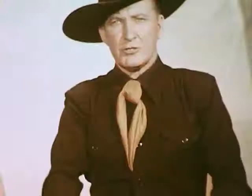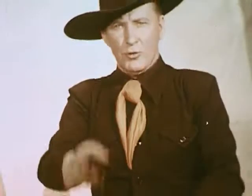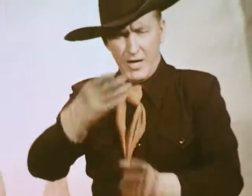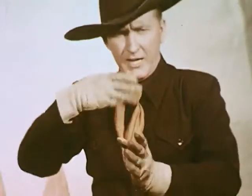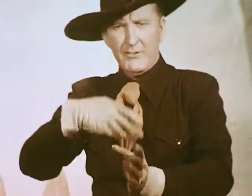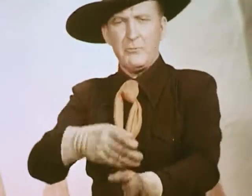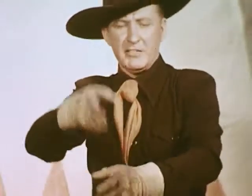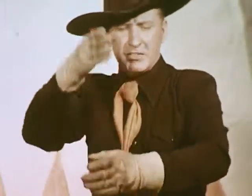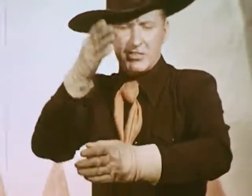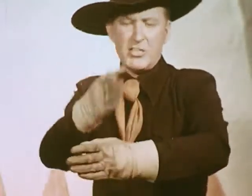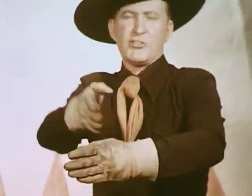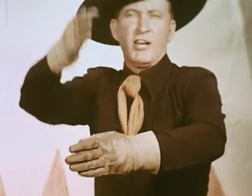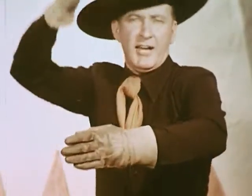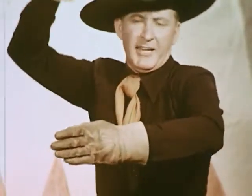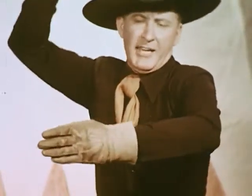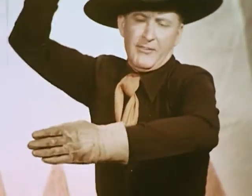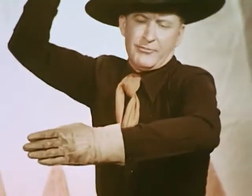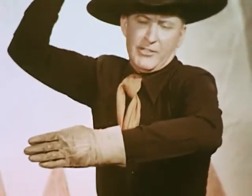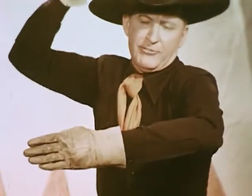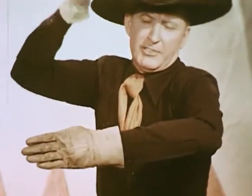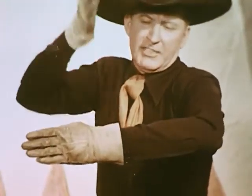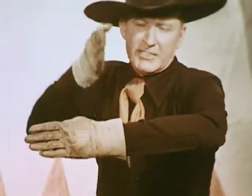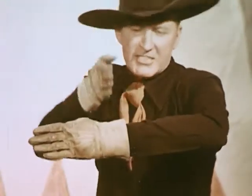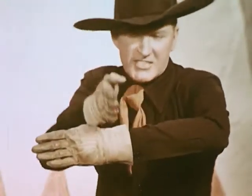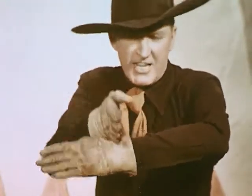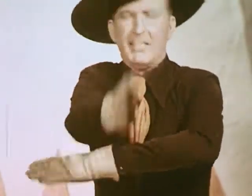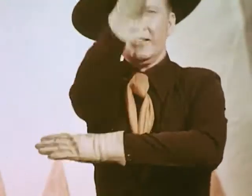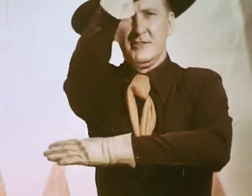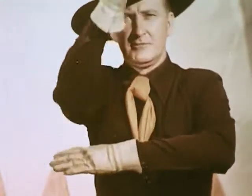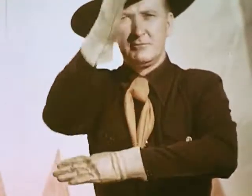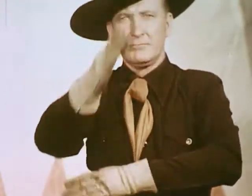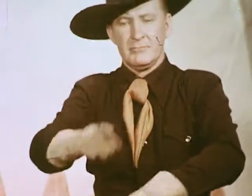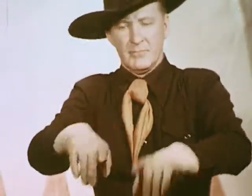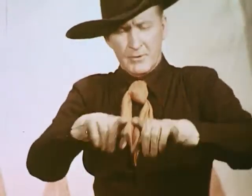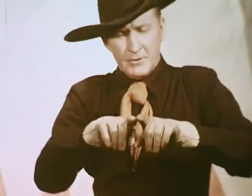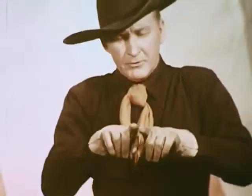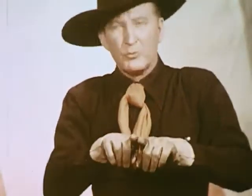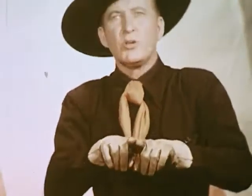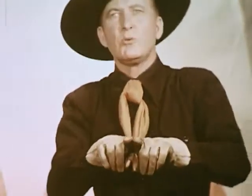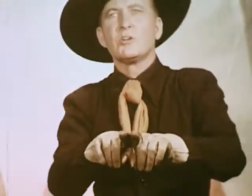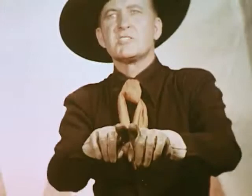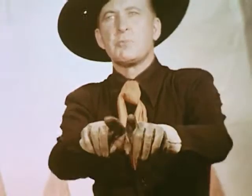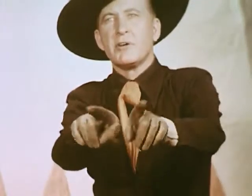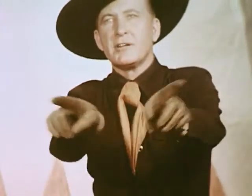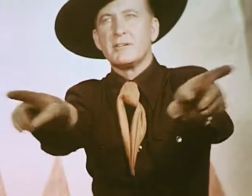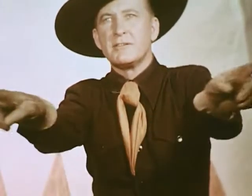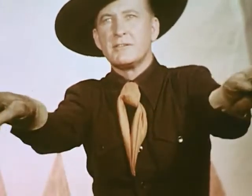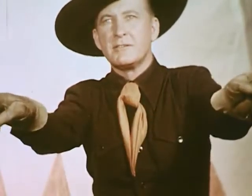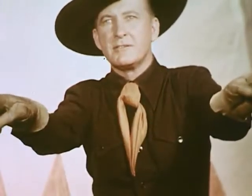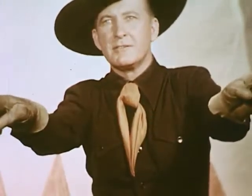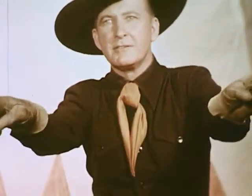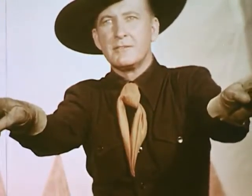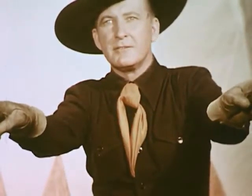So I have made the decision. I have definitely decided that we will separate.